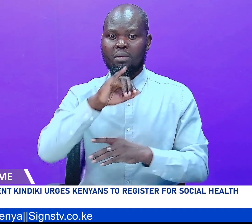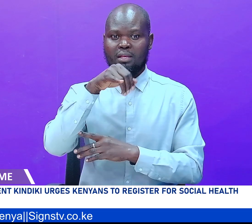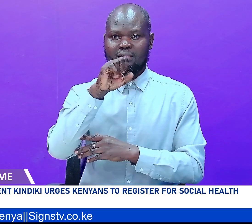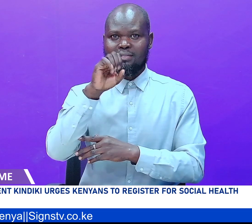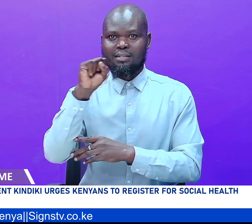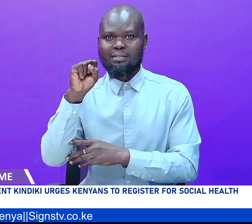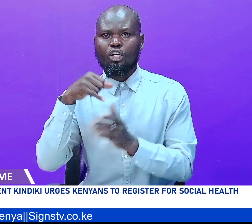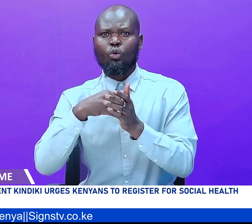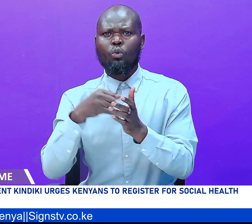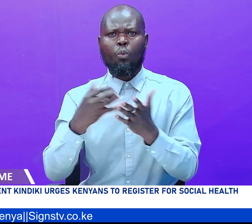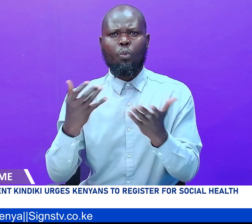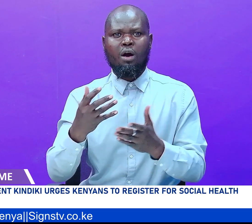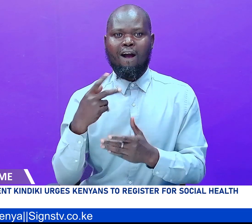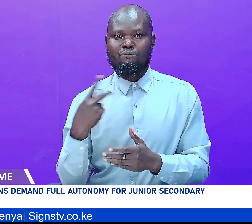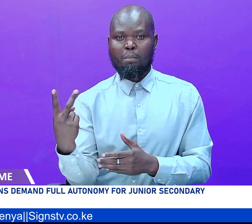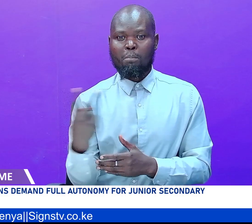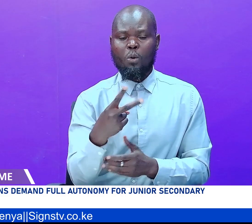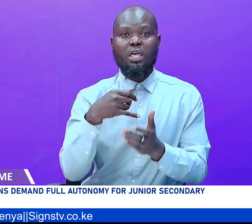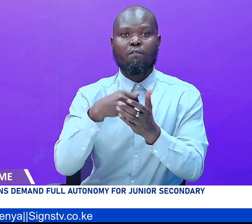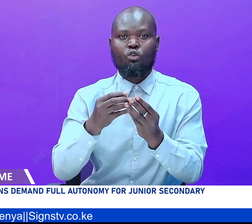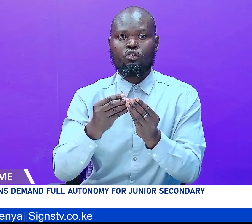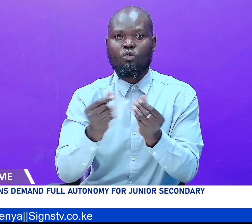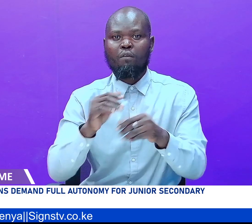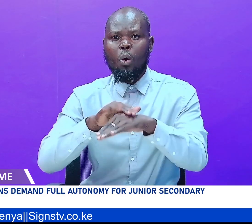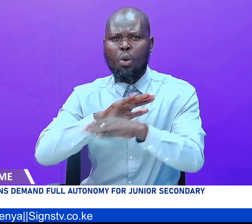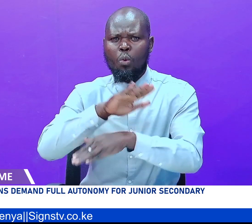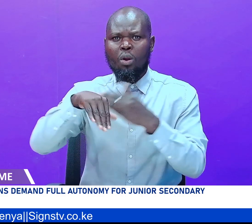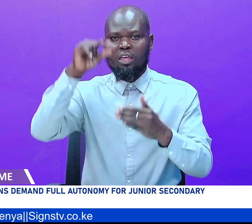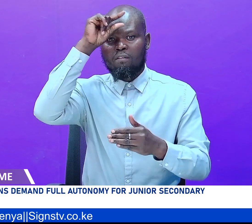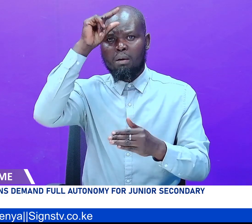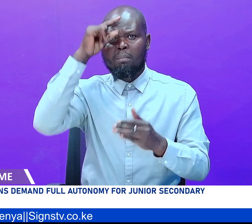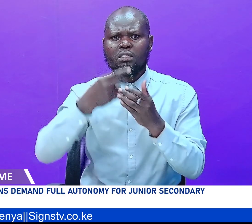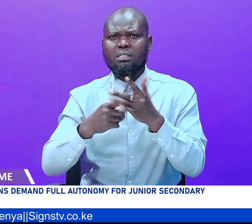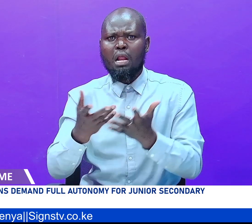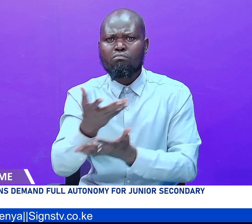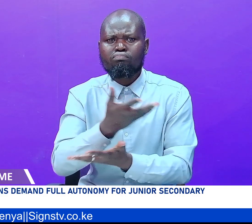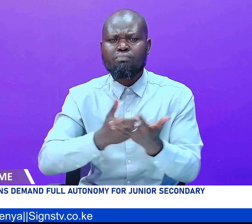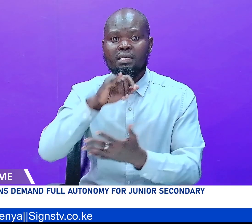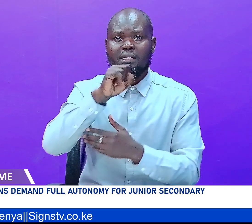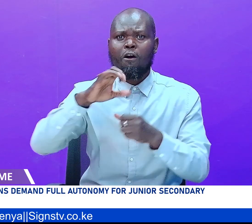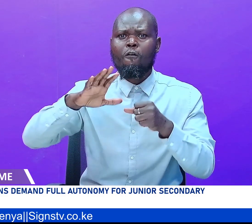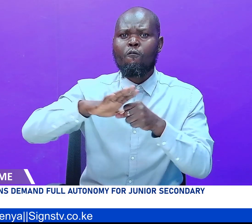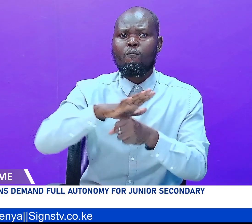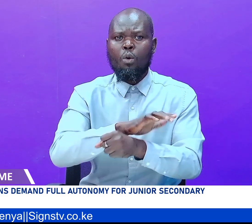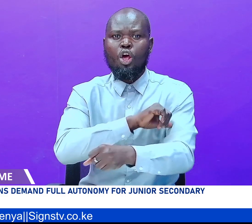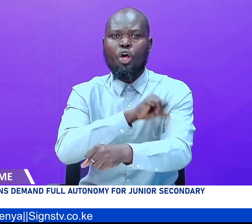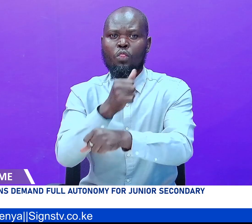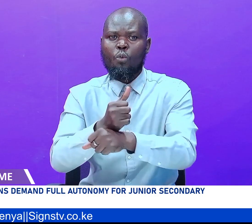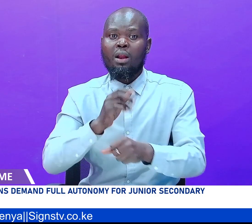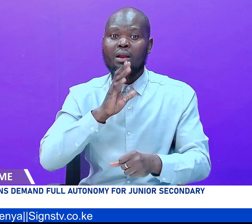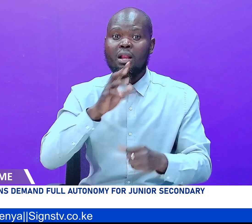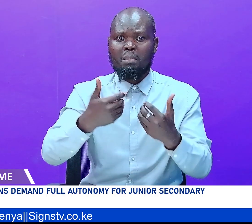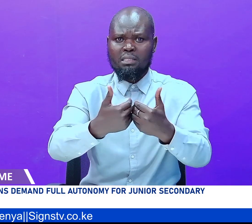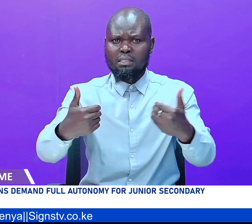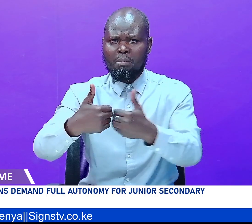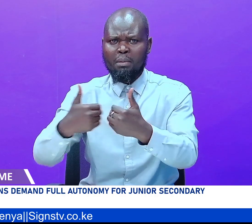And on to the next news. Teachers unions and junior secondary school JSS tutors are intensifying